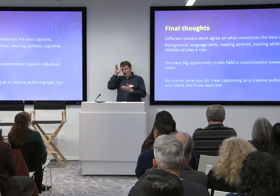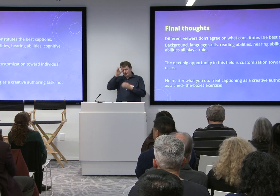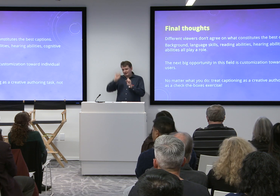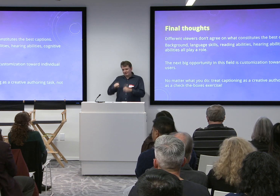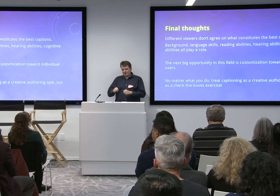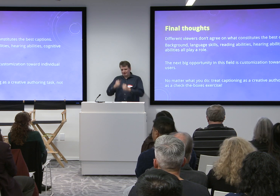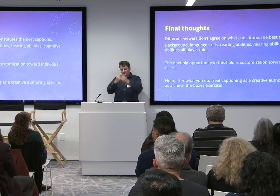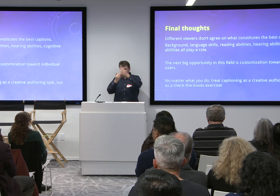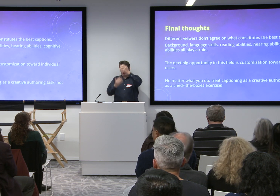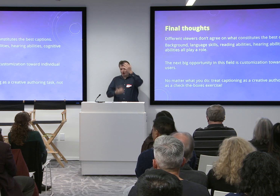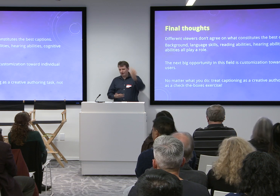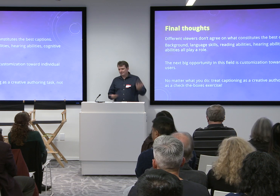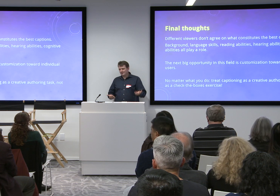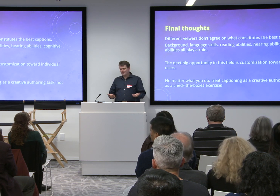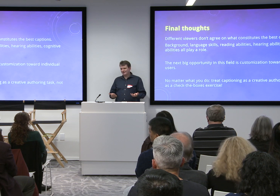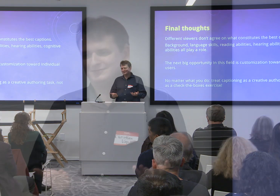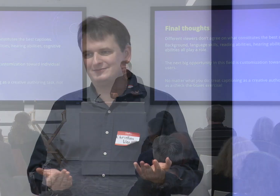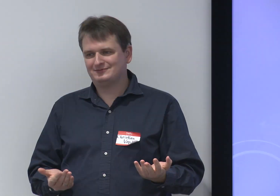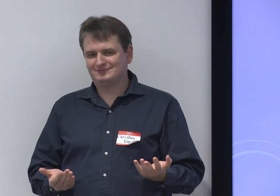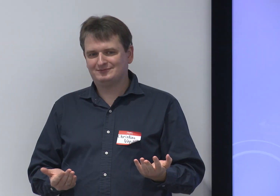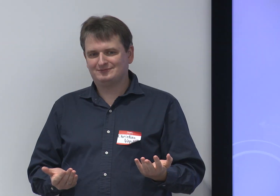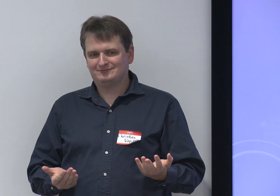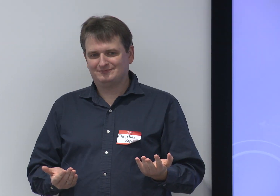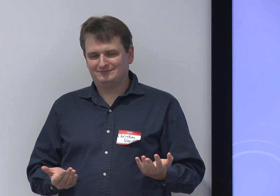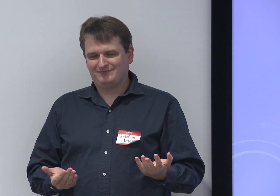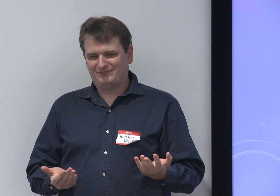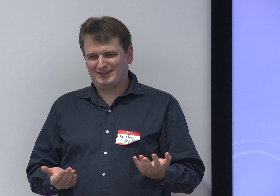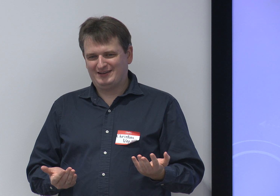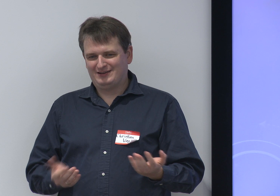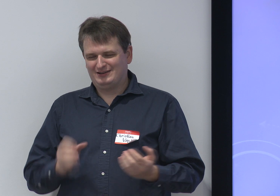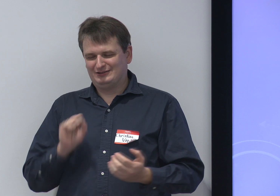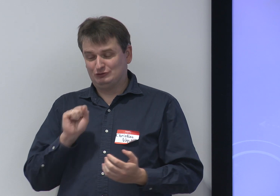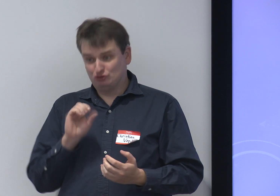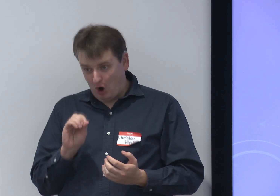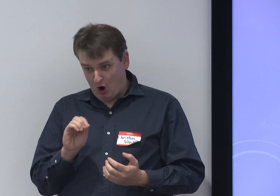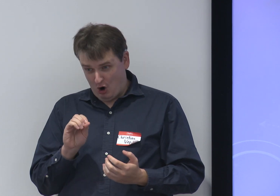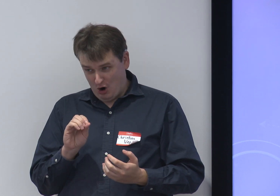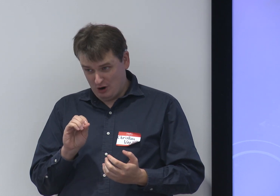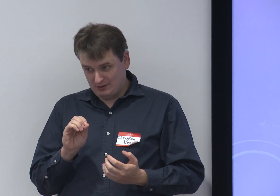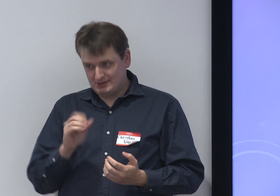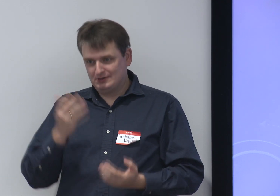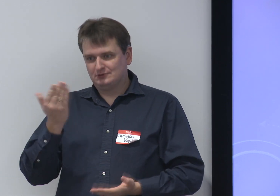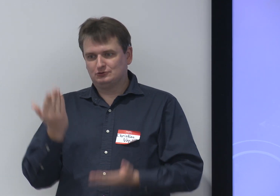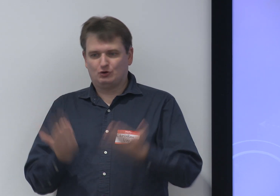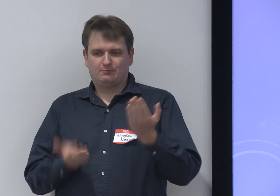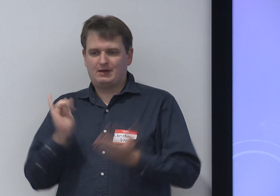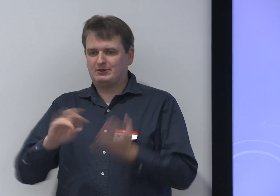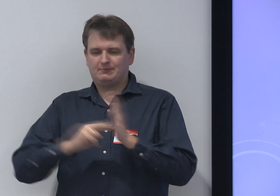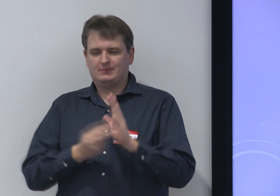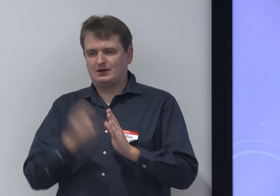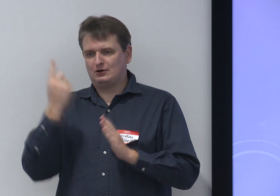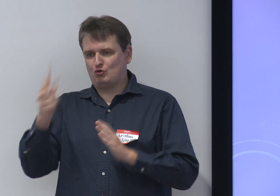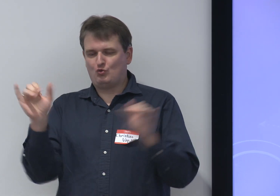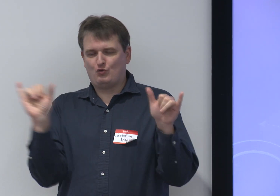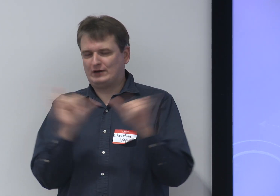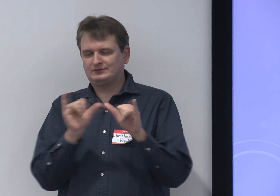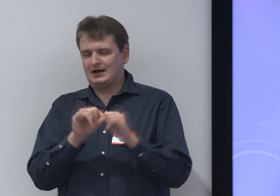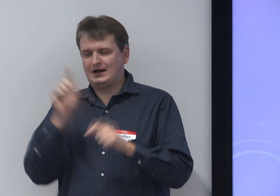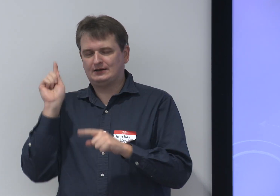have, their cognitive abilities, and so on. There's an awful lot of factors that interact there. So that could mean that